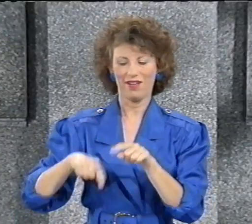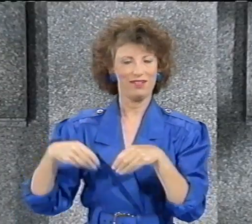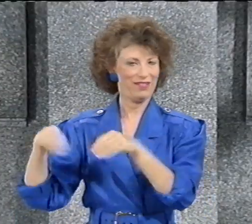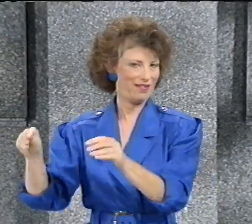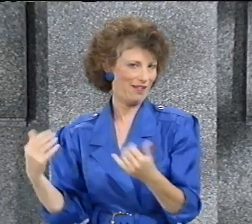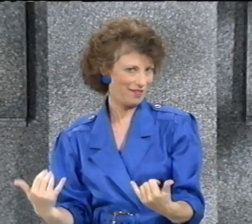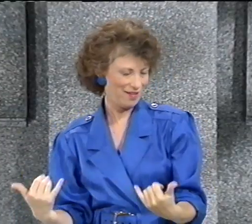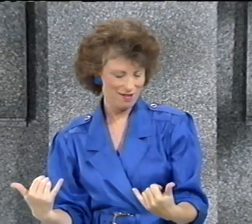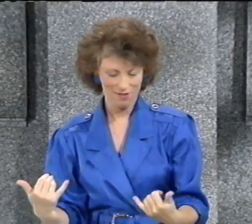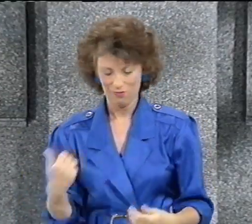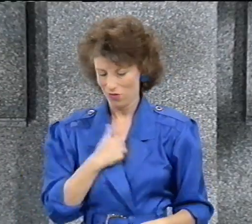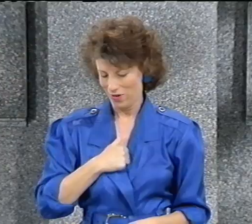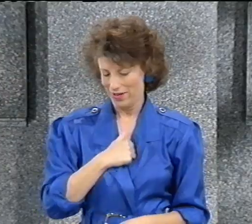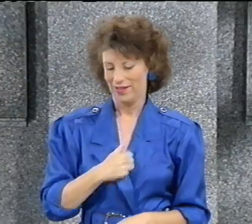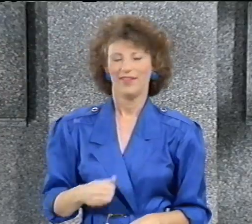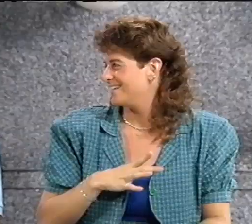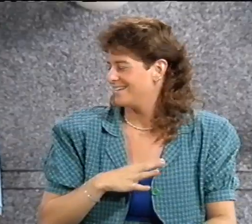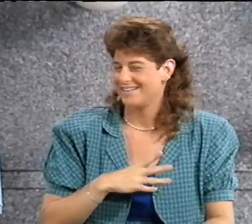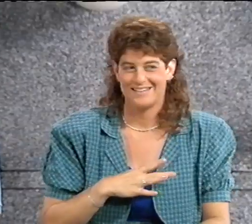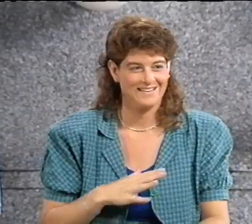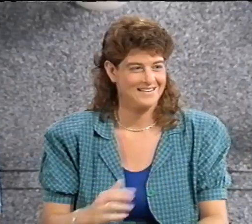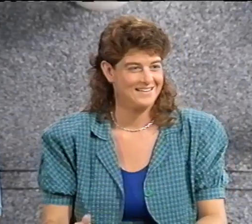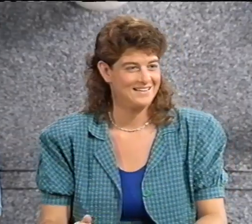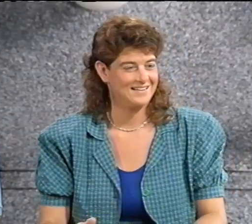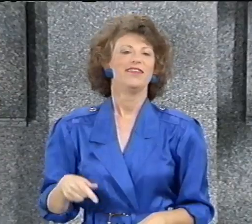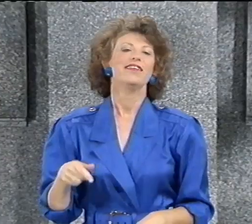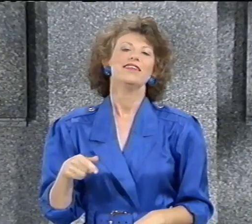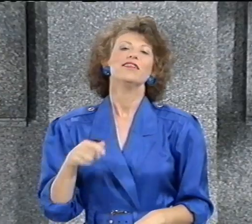Sorry, no one can make money on this one selling it after class.